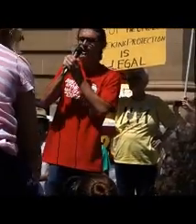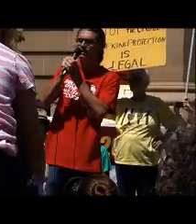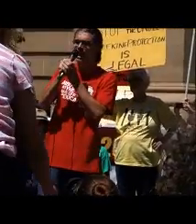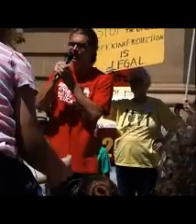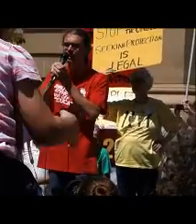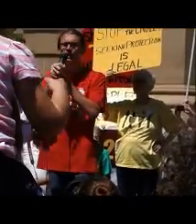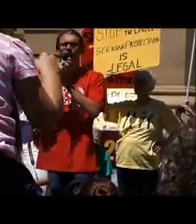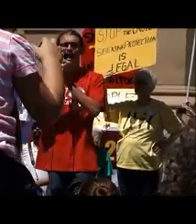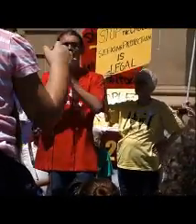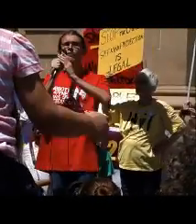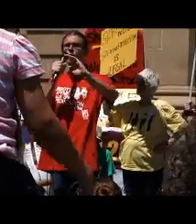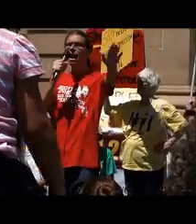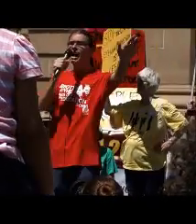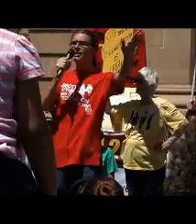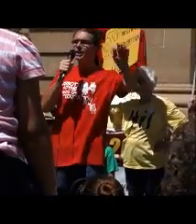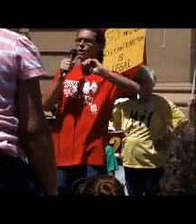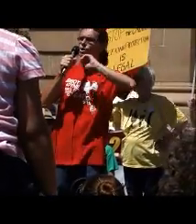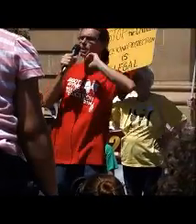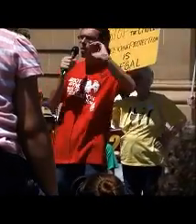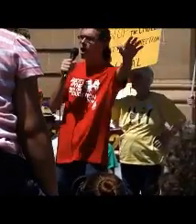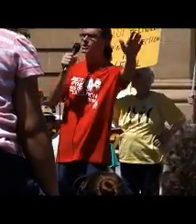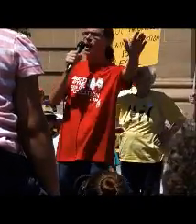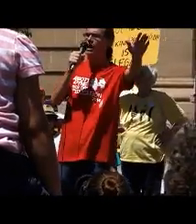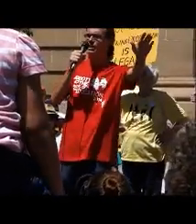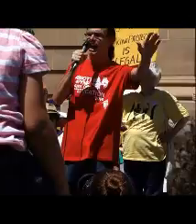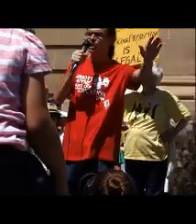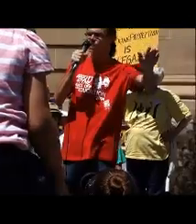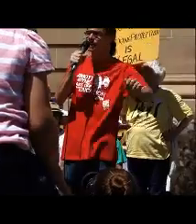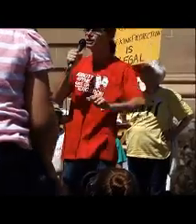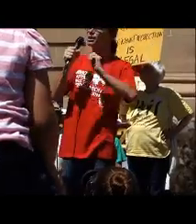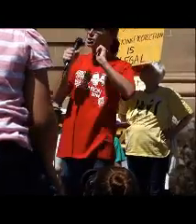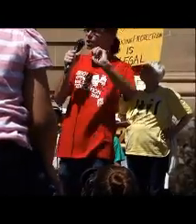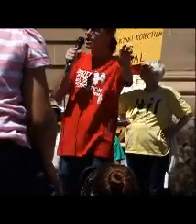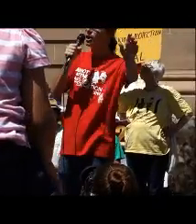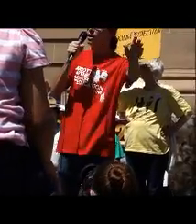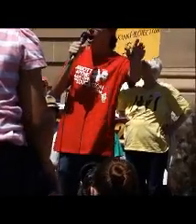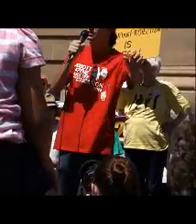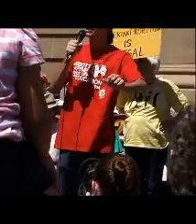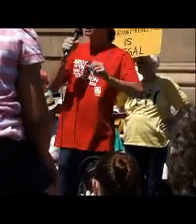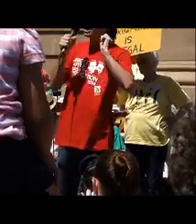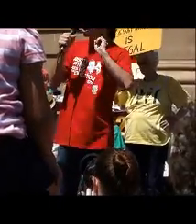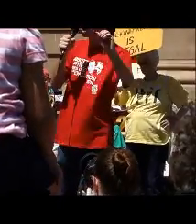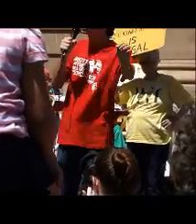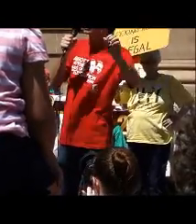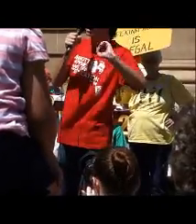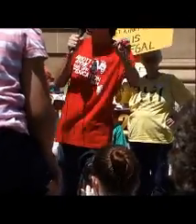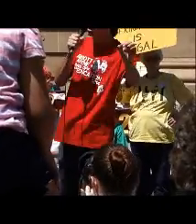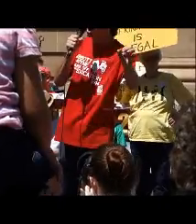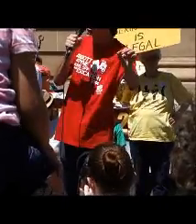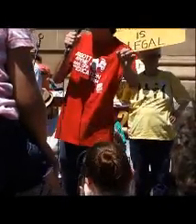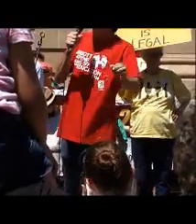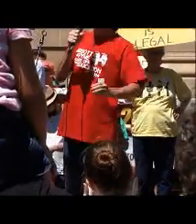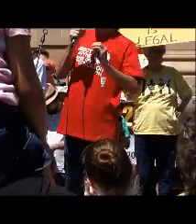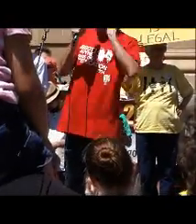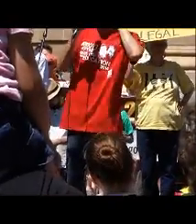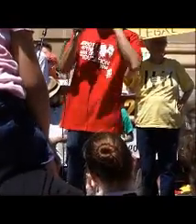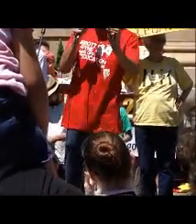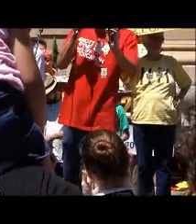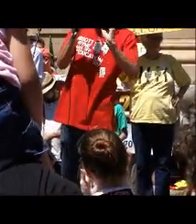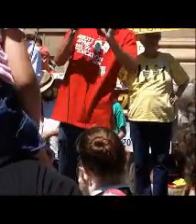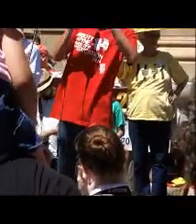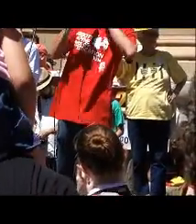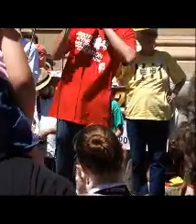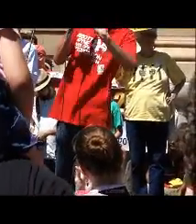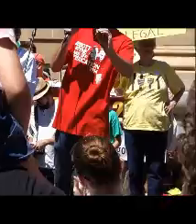March 26th. And everyone who supports higher education, student or not, I urge you to come along, take a